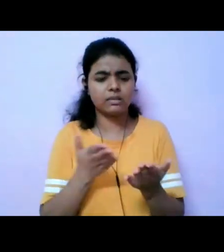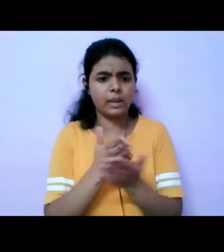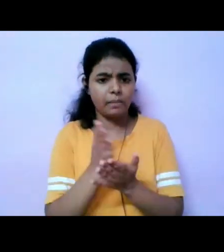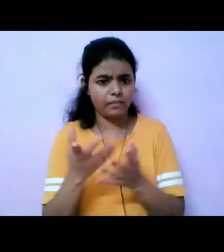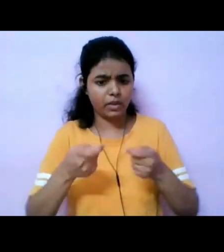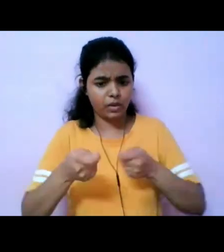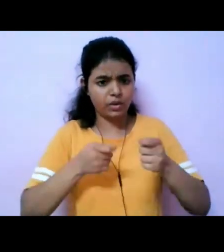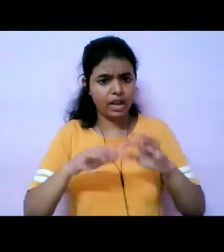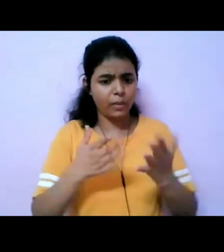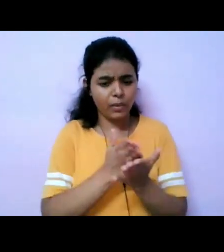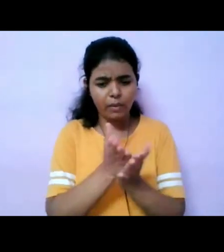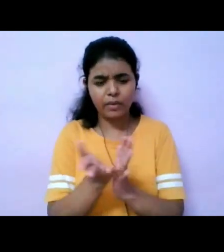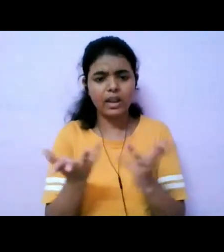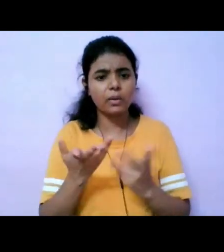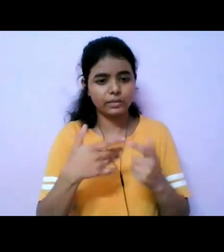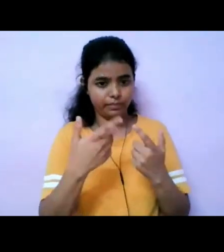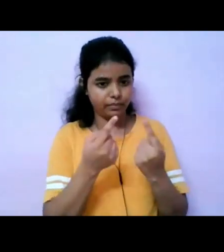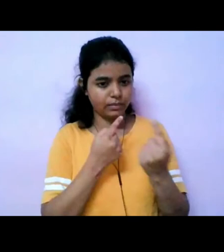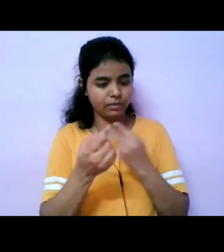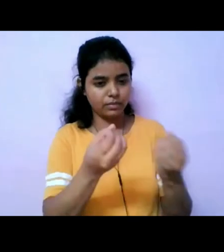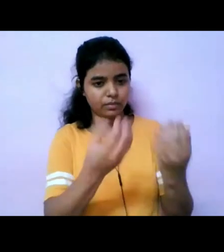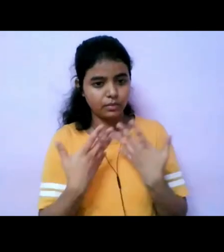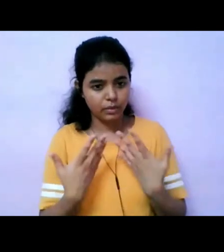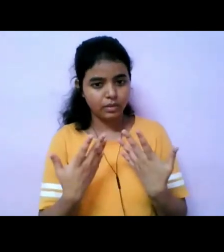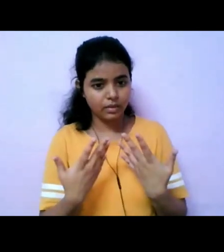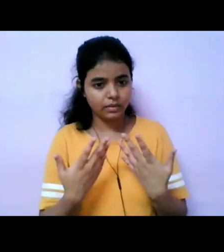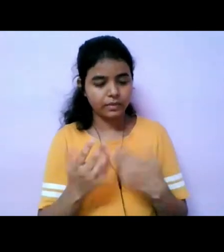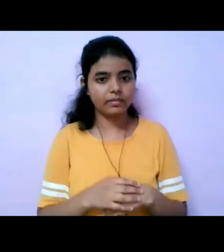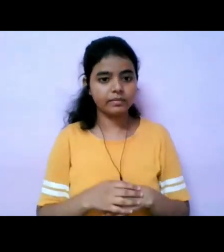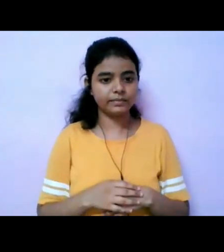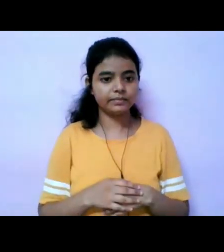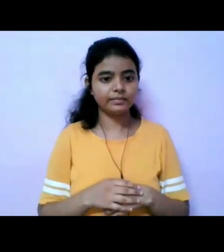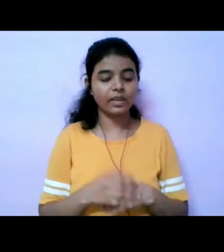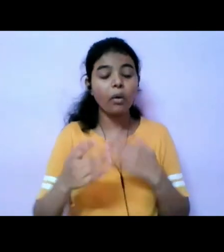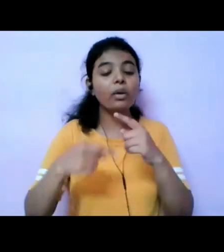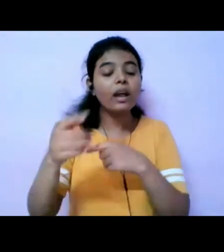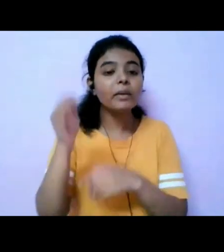could just talk about, and how can we hear him more often? That's all. Thank you.